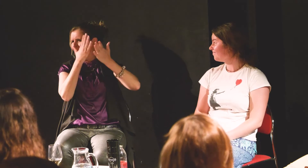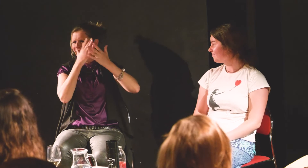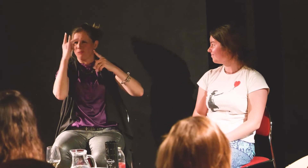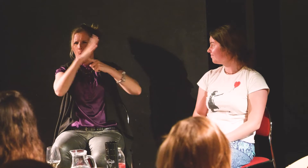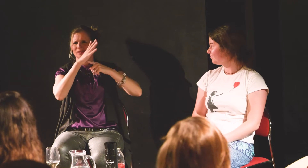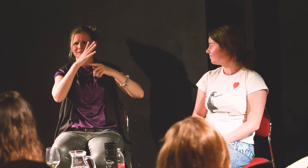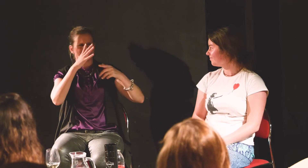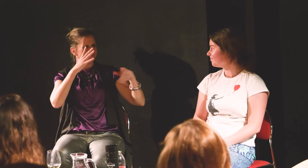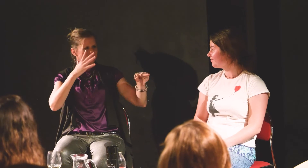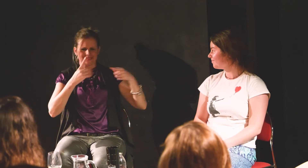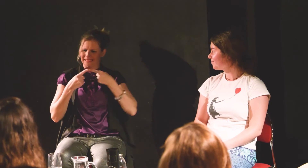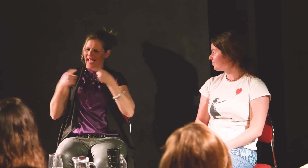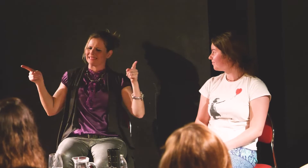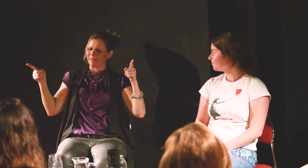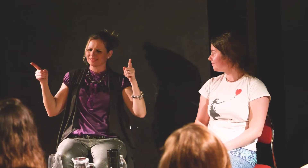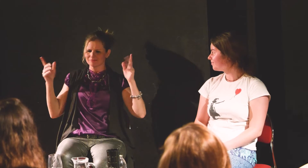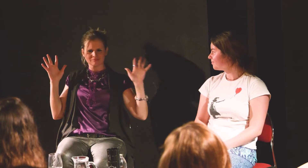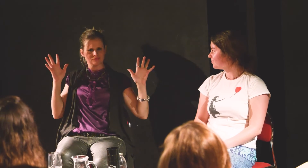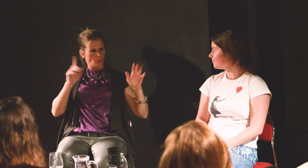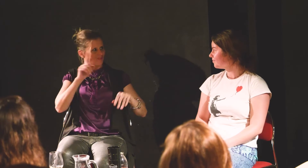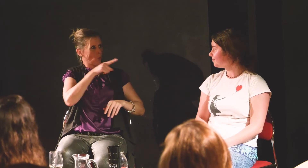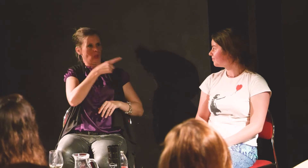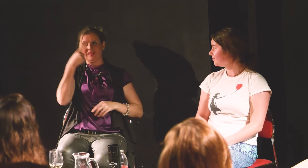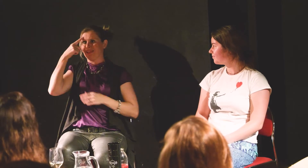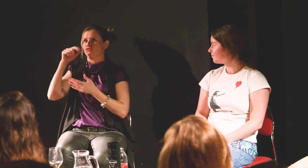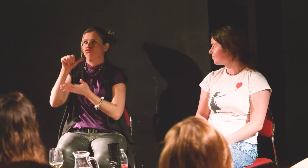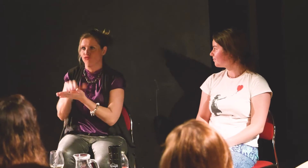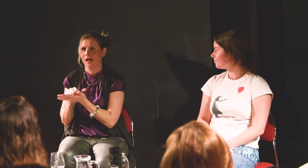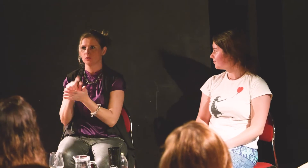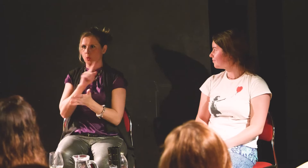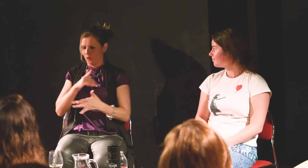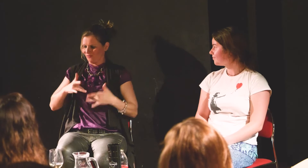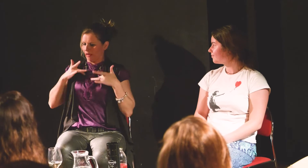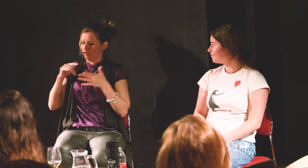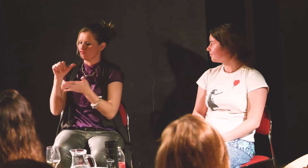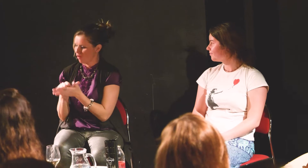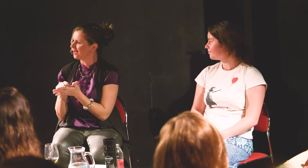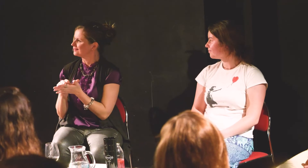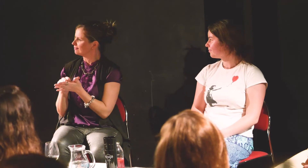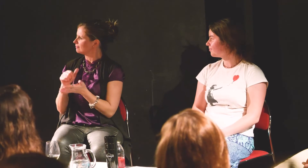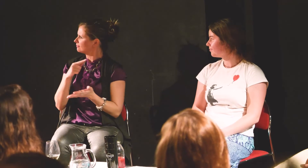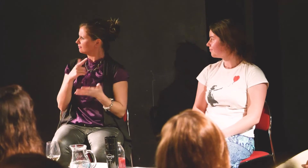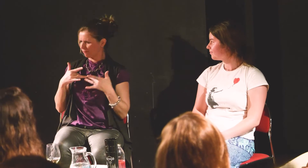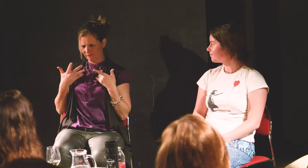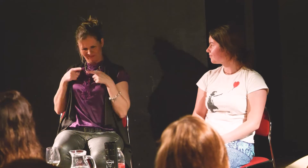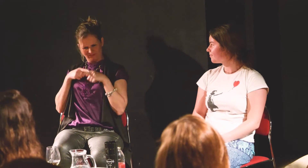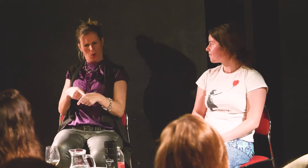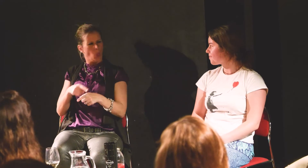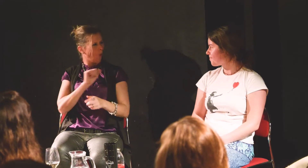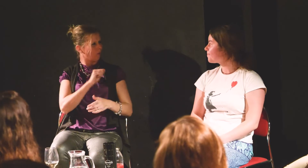thought. So it's about being yourself, isn't it? And that's a really important statement to make. you think you're right, and